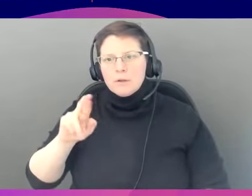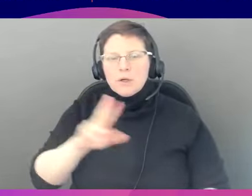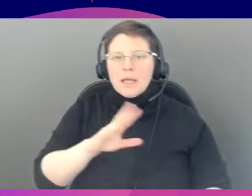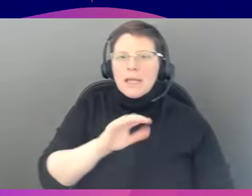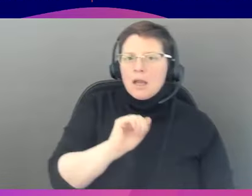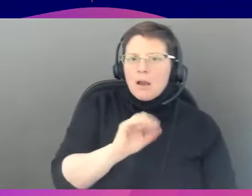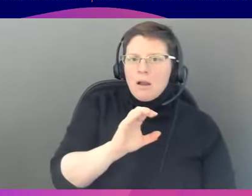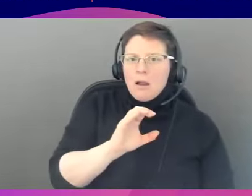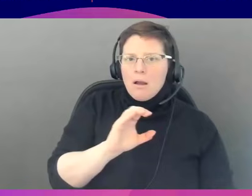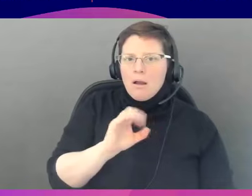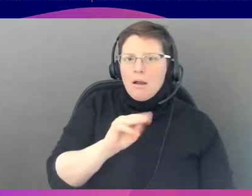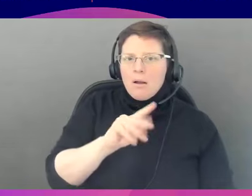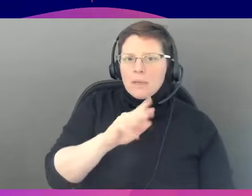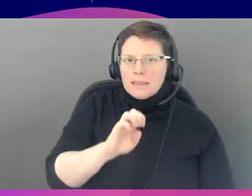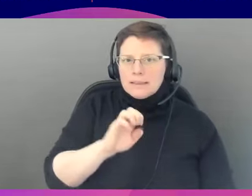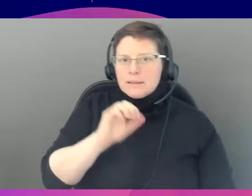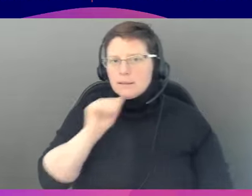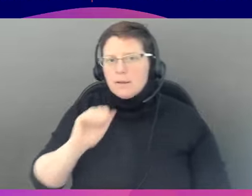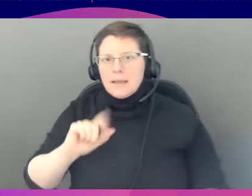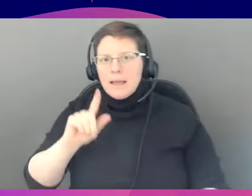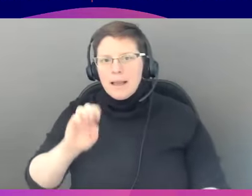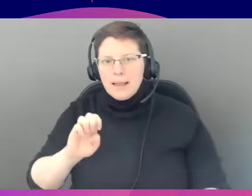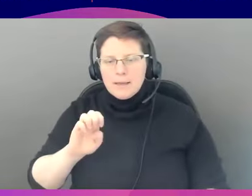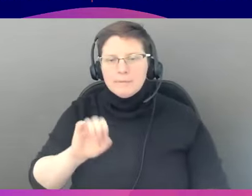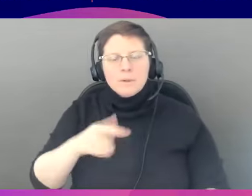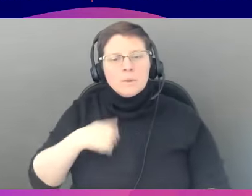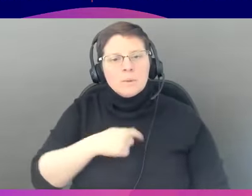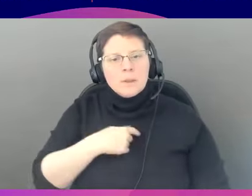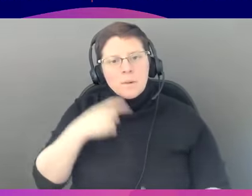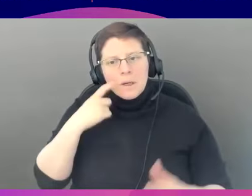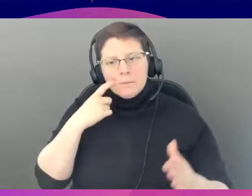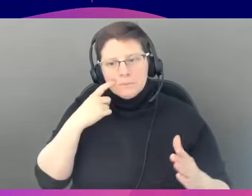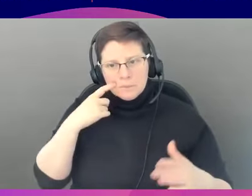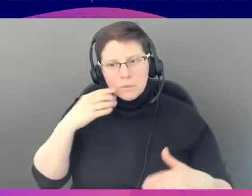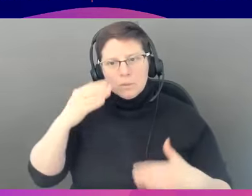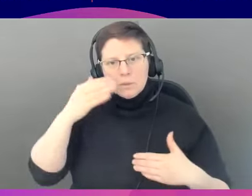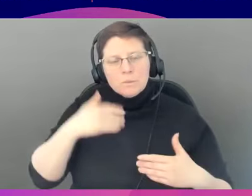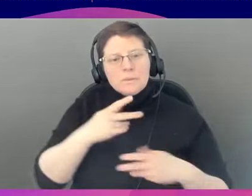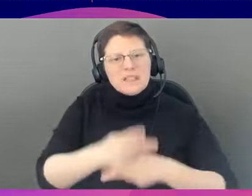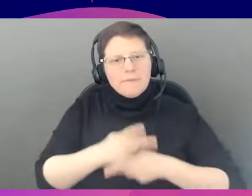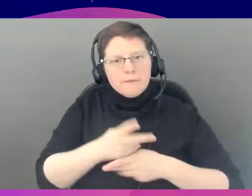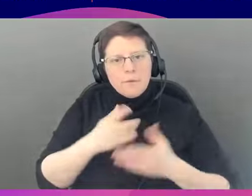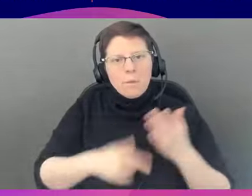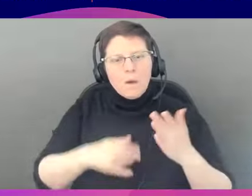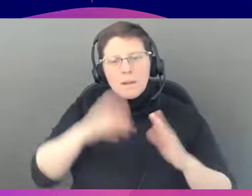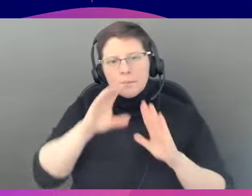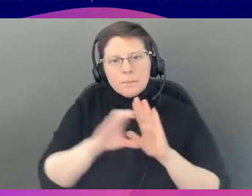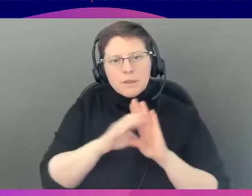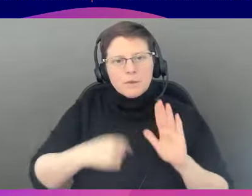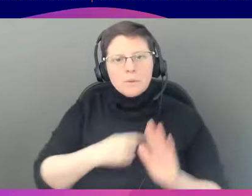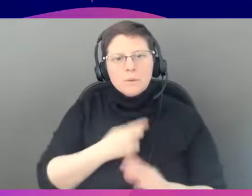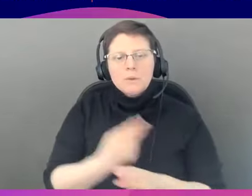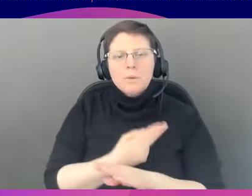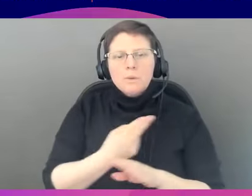We also want to note that we're conscious of our use of imagery today. We want to contextualize that we